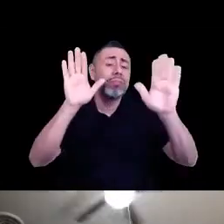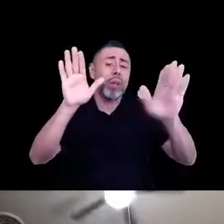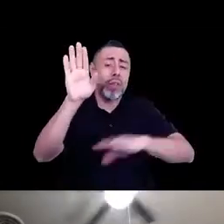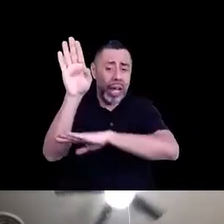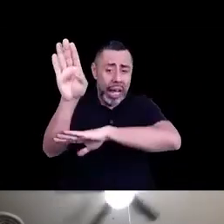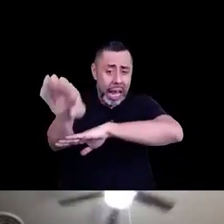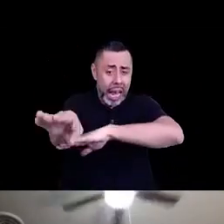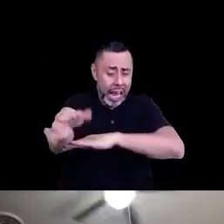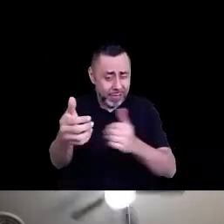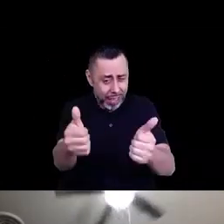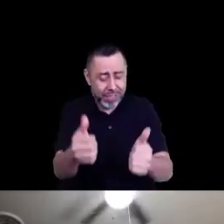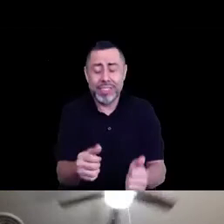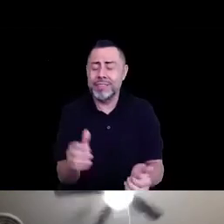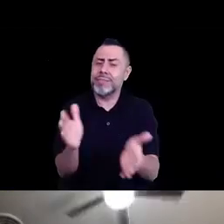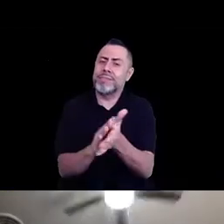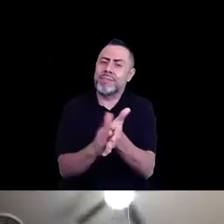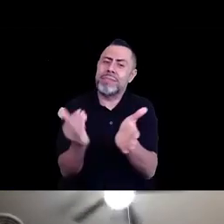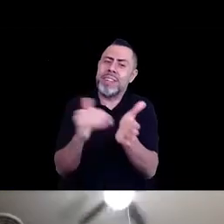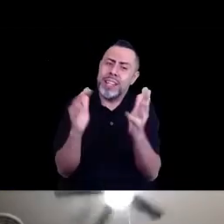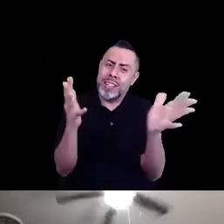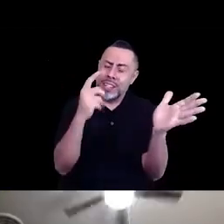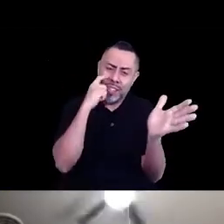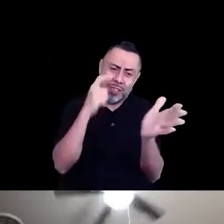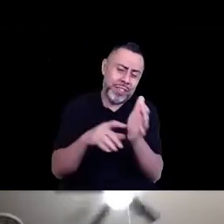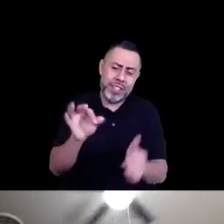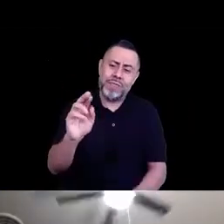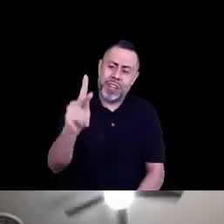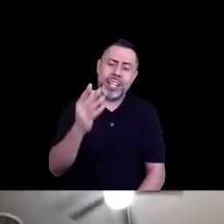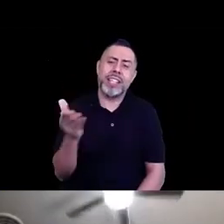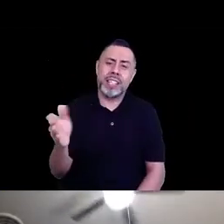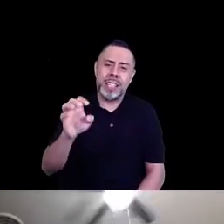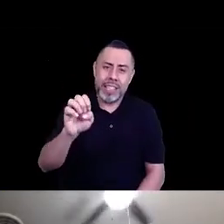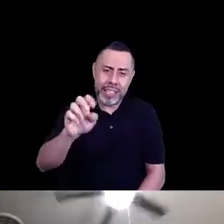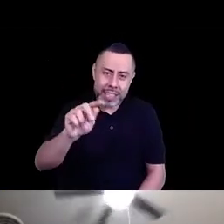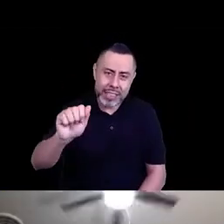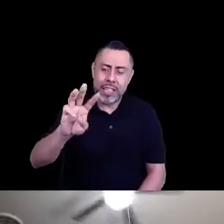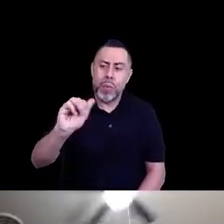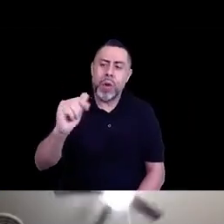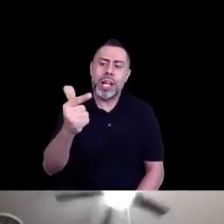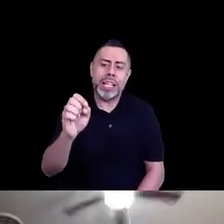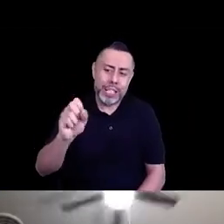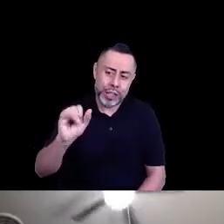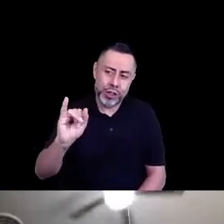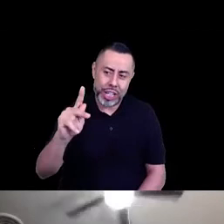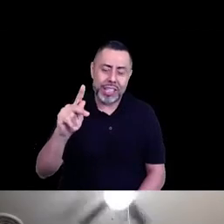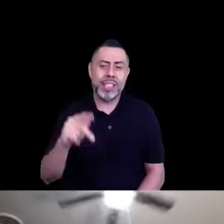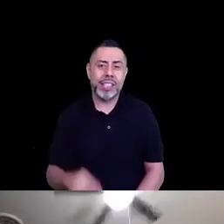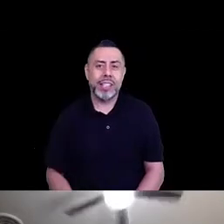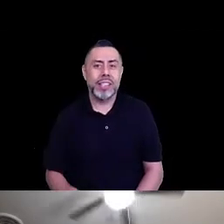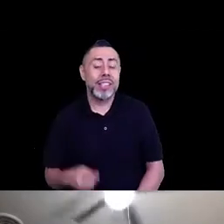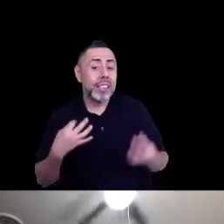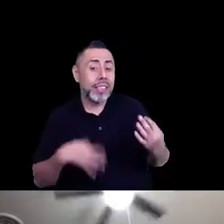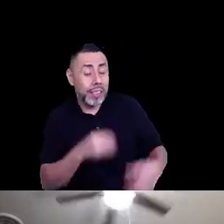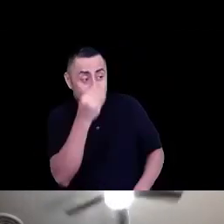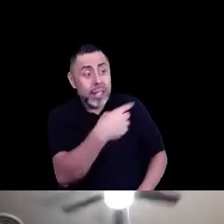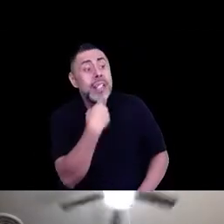let's give it up for Frank. Ettawageshik. Yeah. Thank you. Tell your wife we said thank you too for